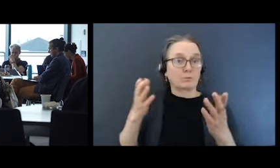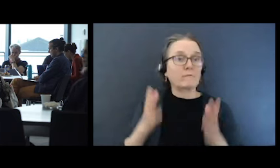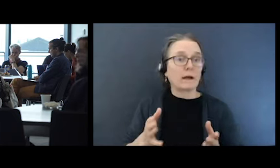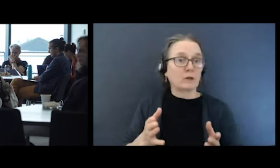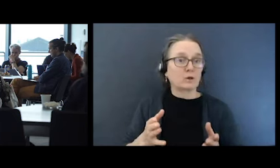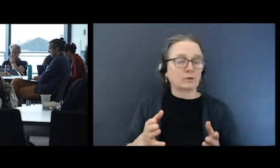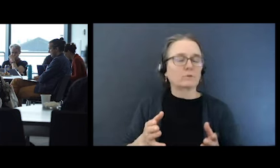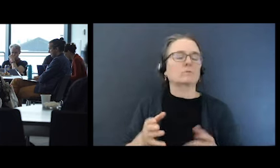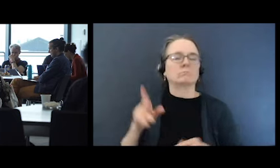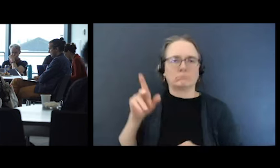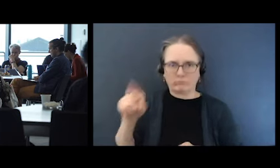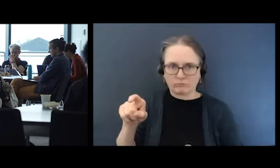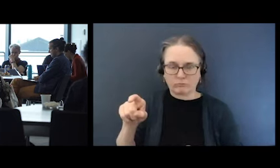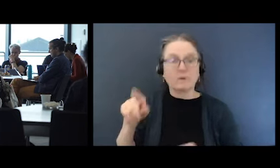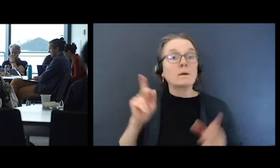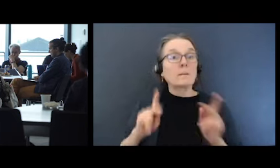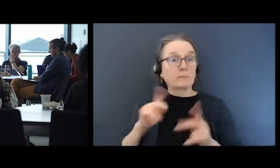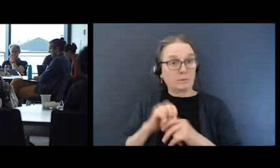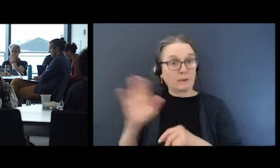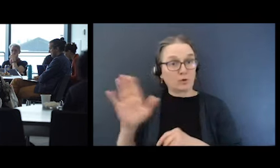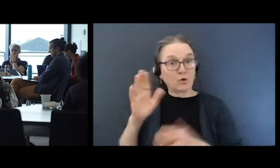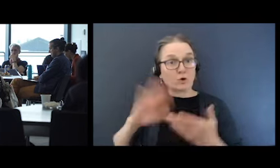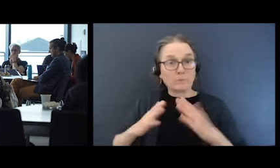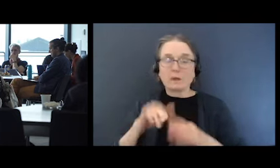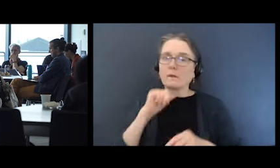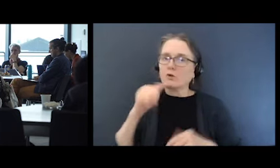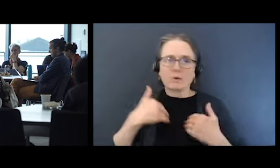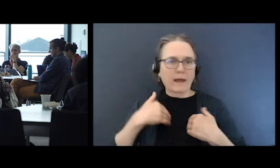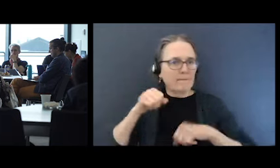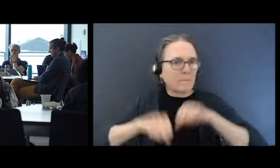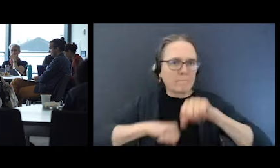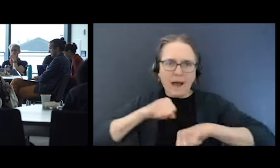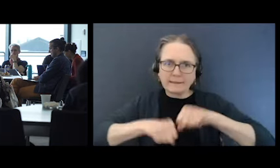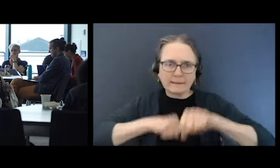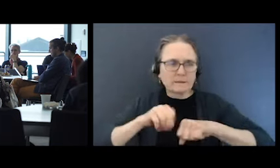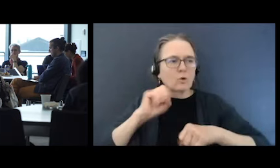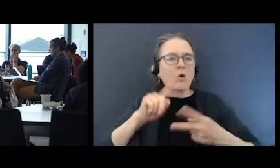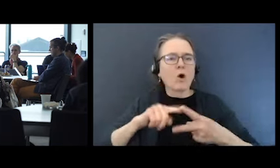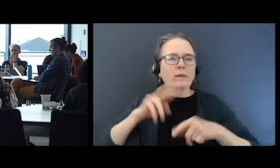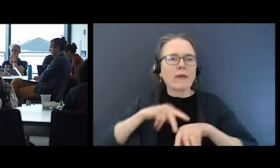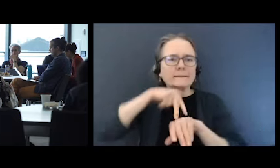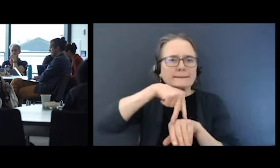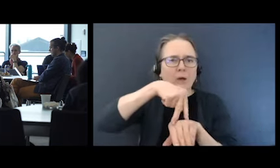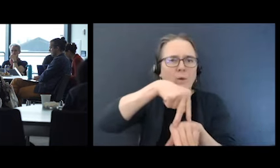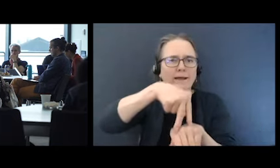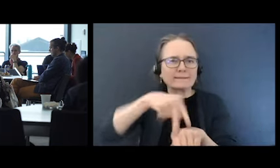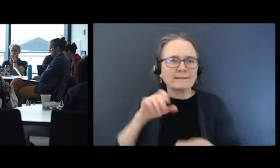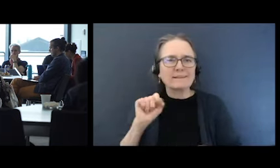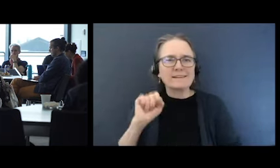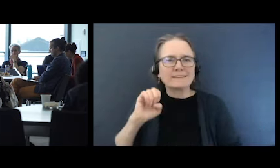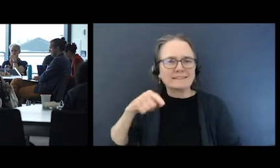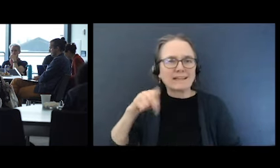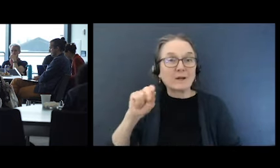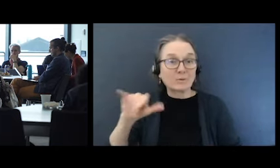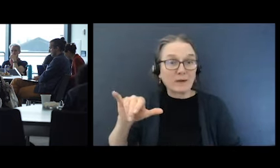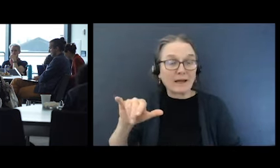who don't have bikes or segways or use an app to use